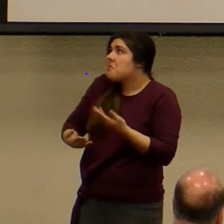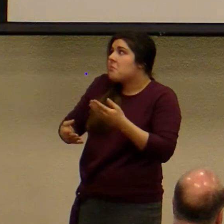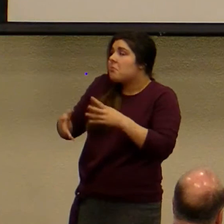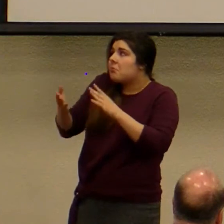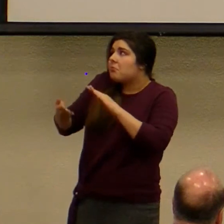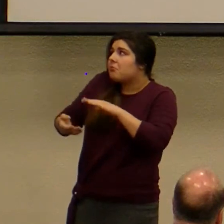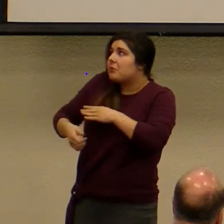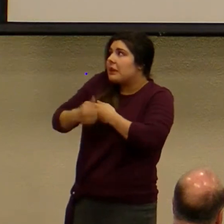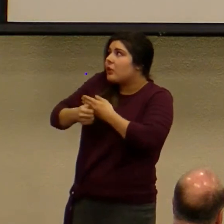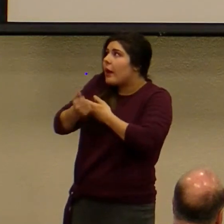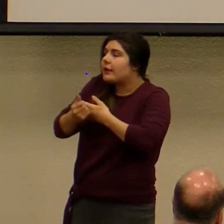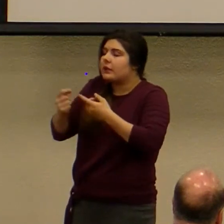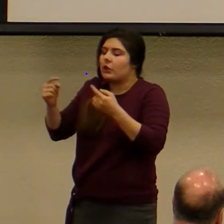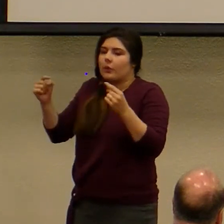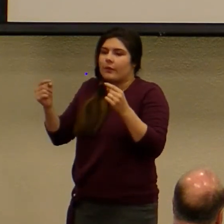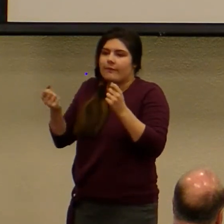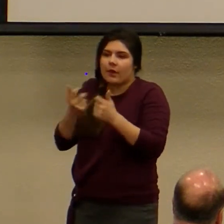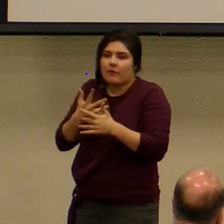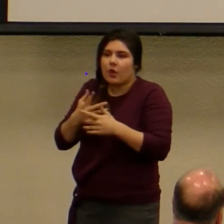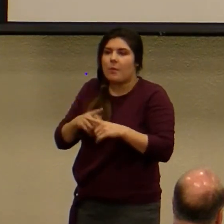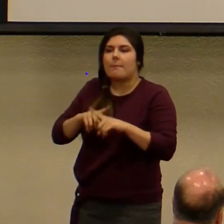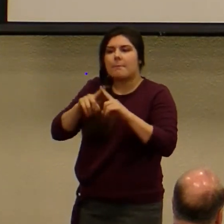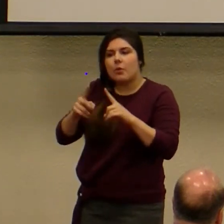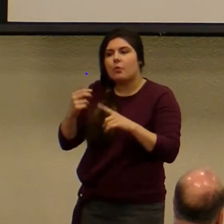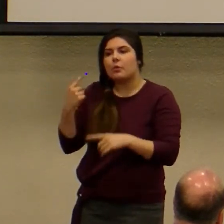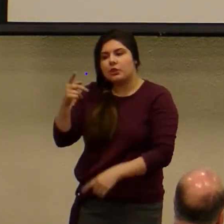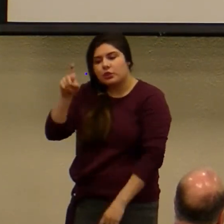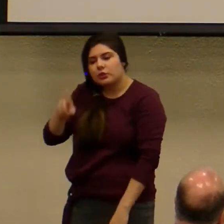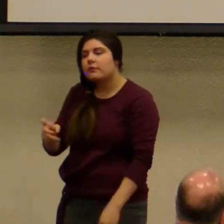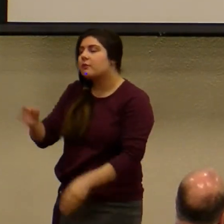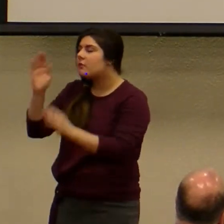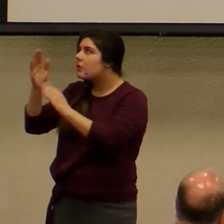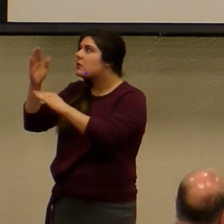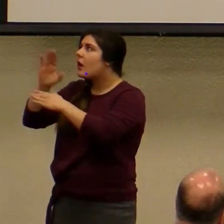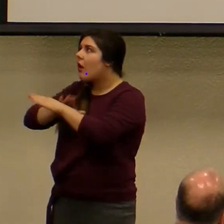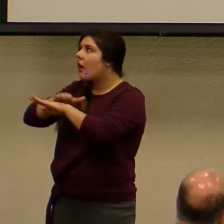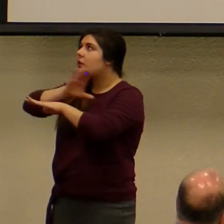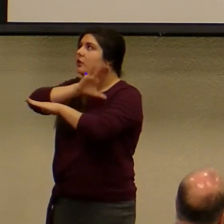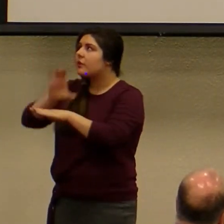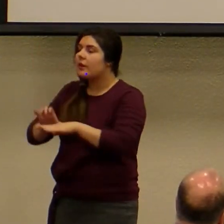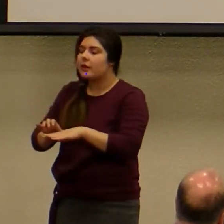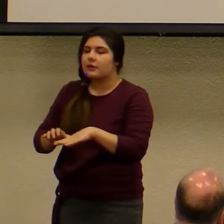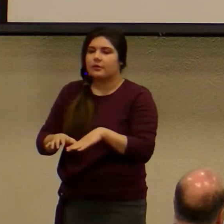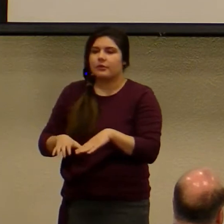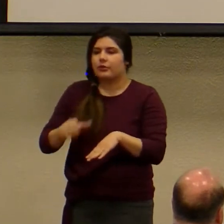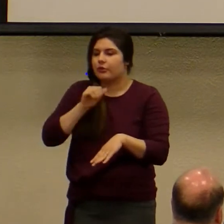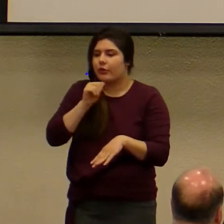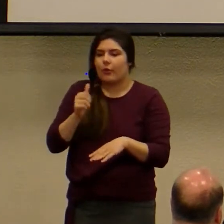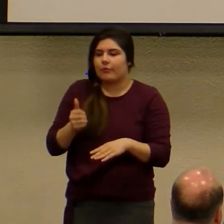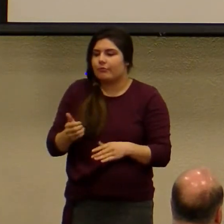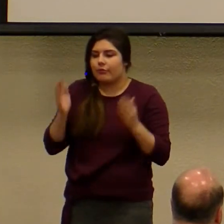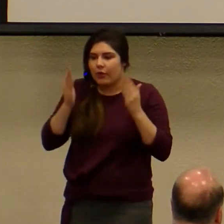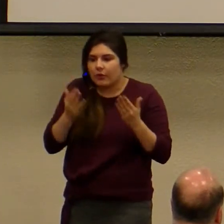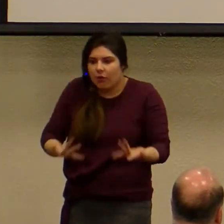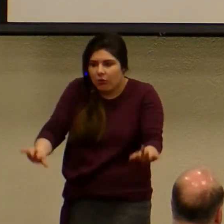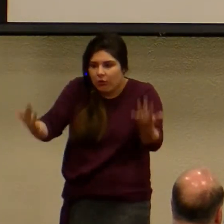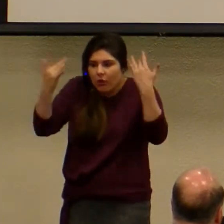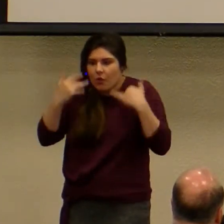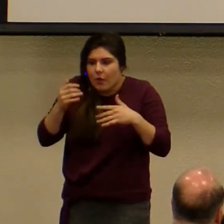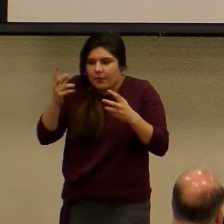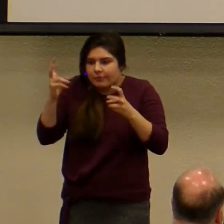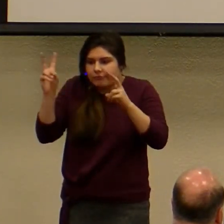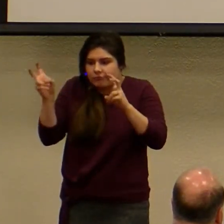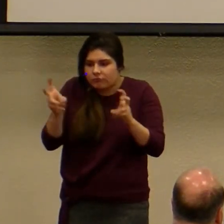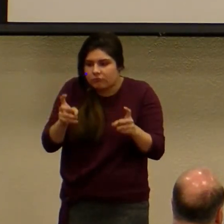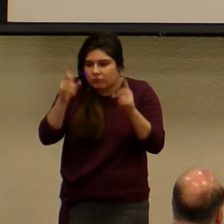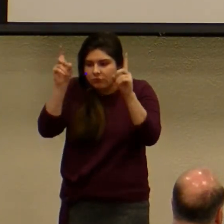and I need to focus on the Christ. Just like he says in Isaiah, rather than being caught up in the sweep that's coming, focus on the Lord of hosts.